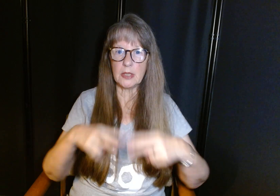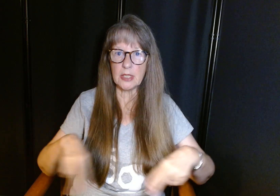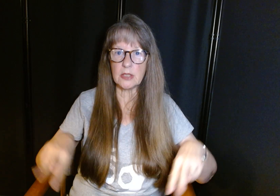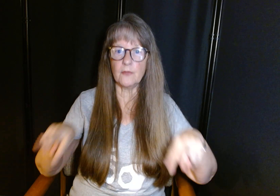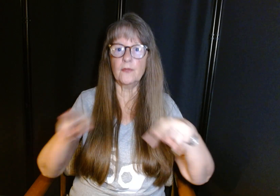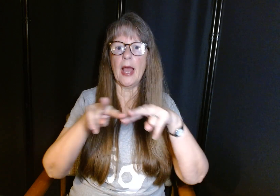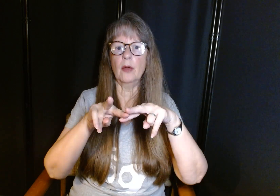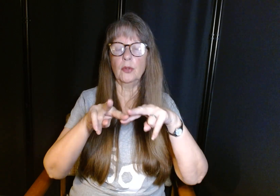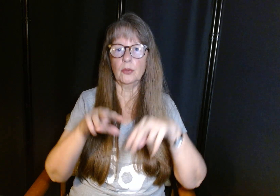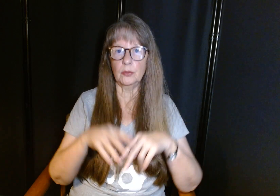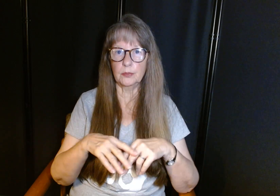It's a value.